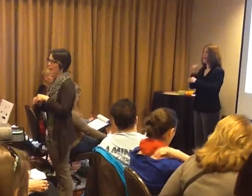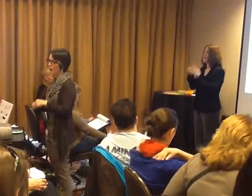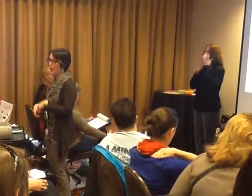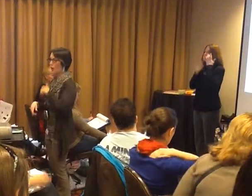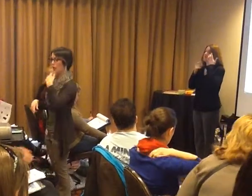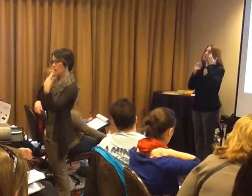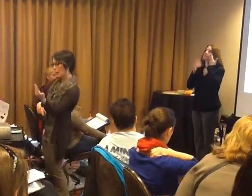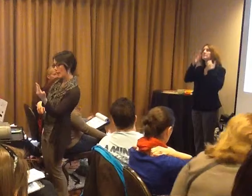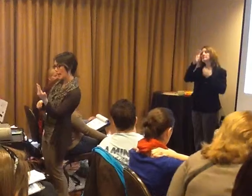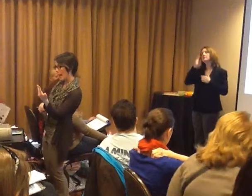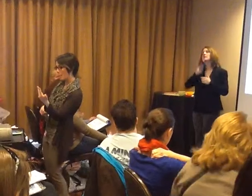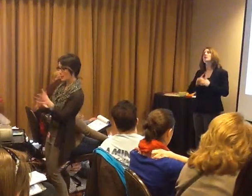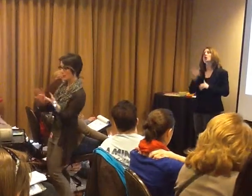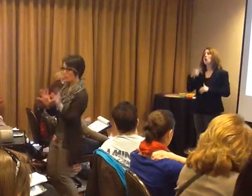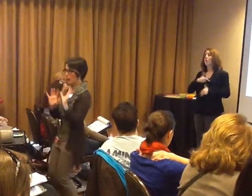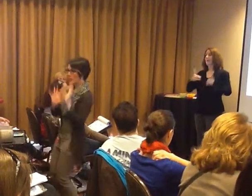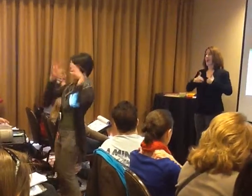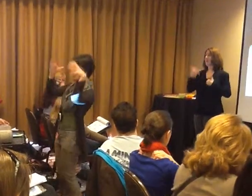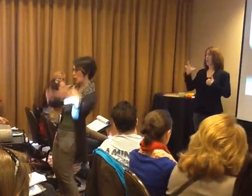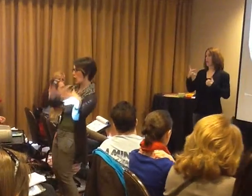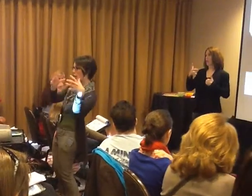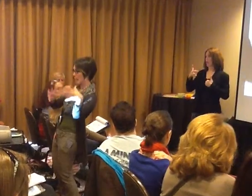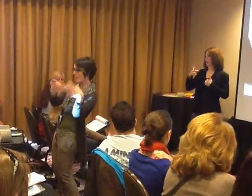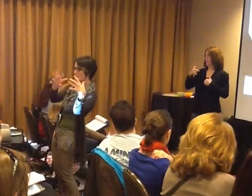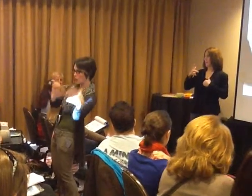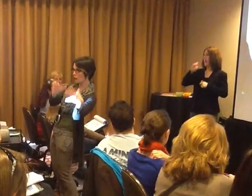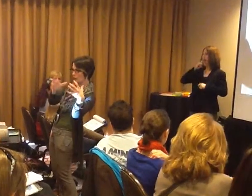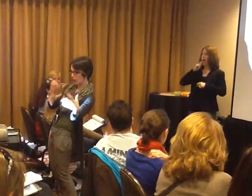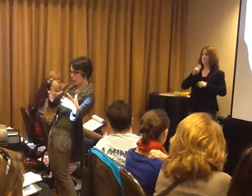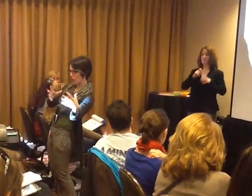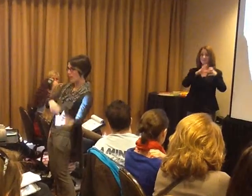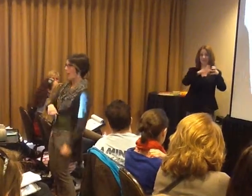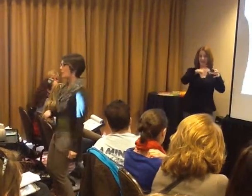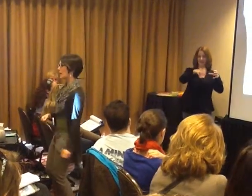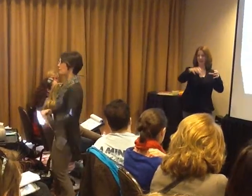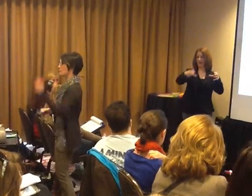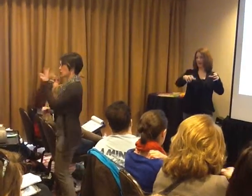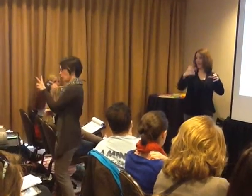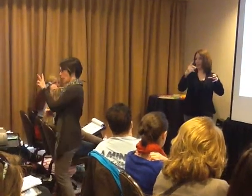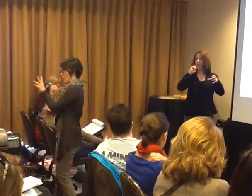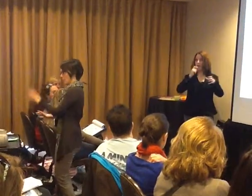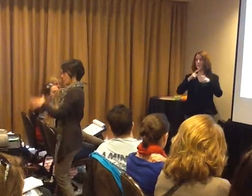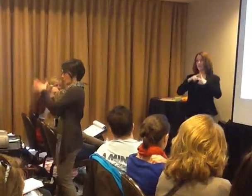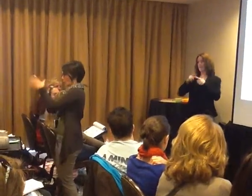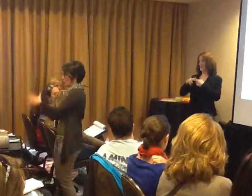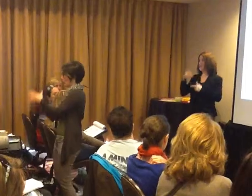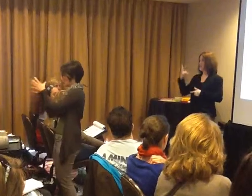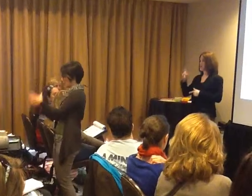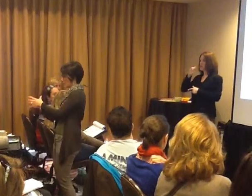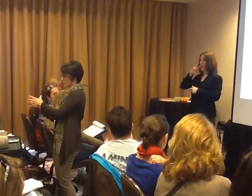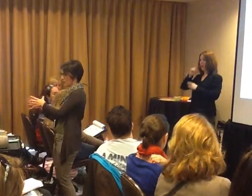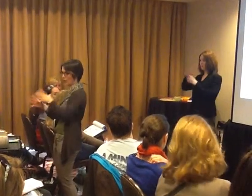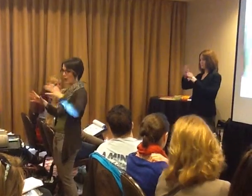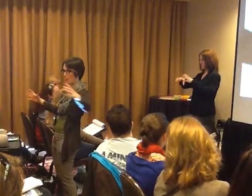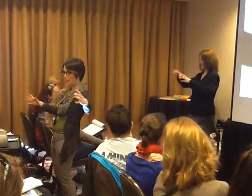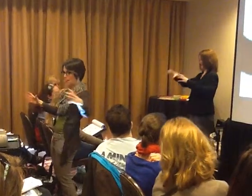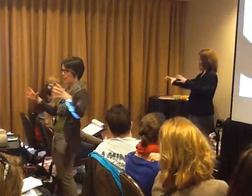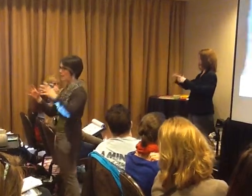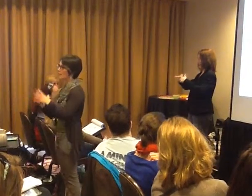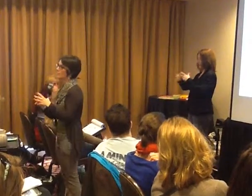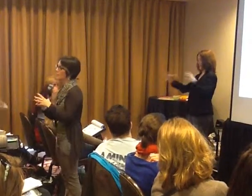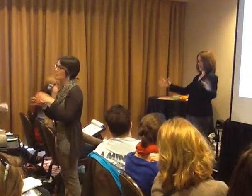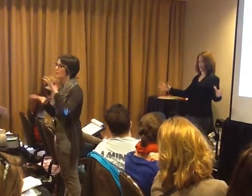we have 3 apples and we're going to like put our apples over here, and we have 2 apples and we're going to put these apples over here, and